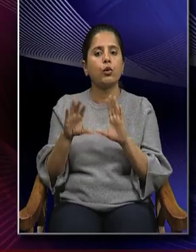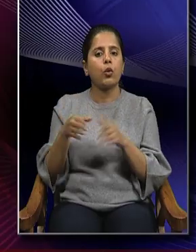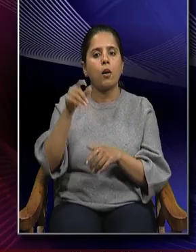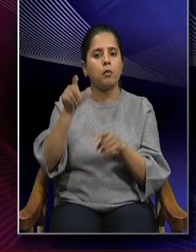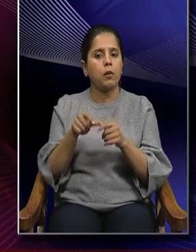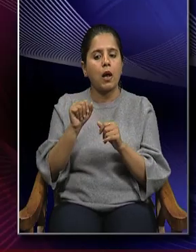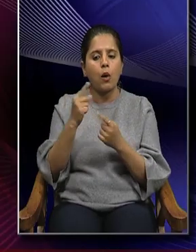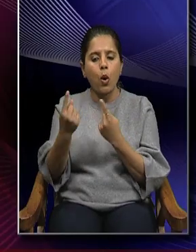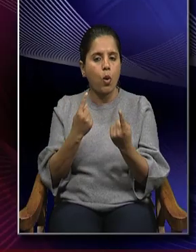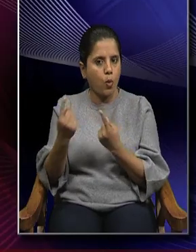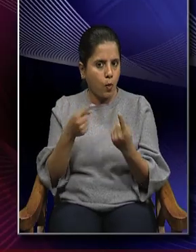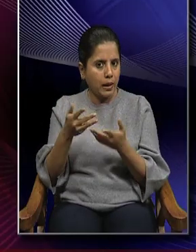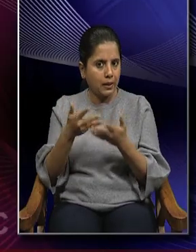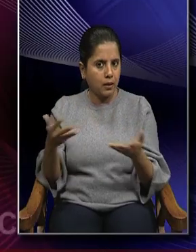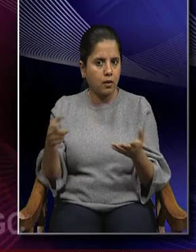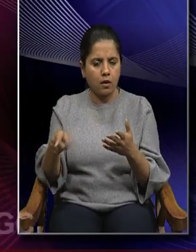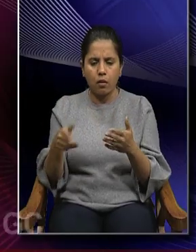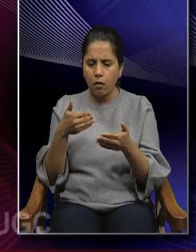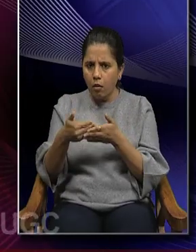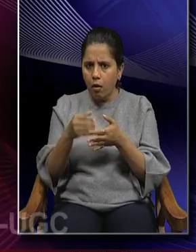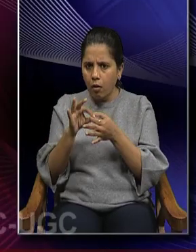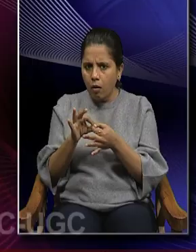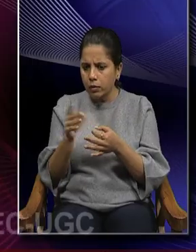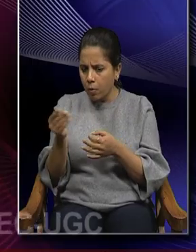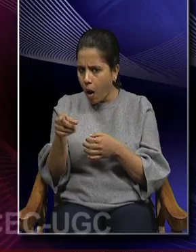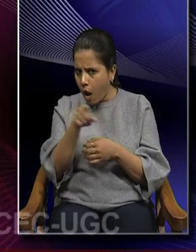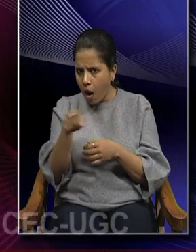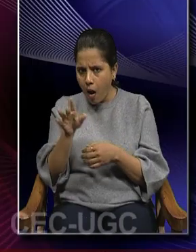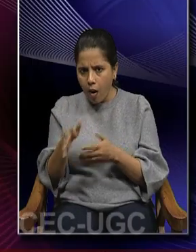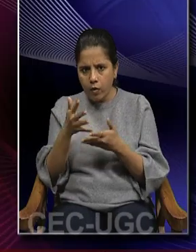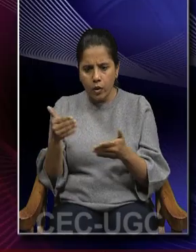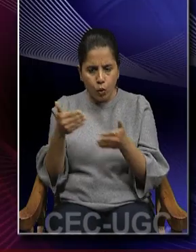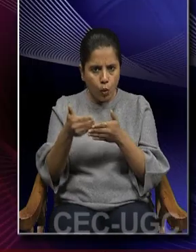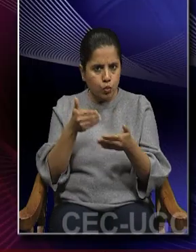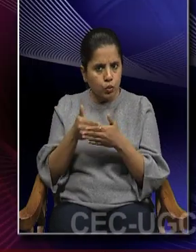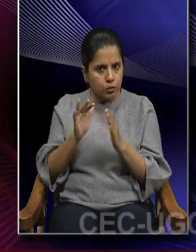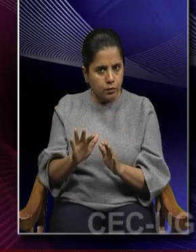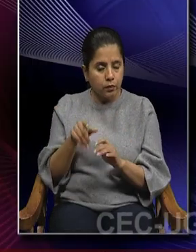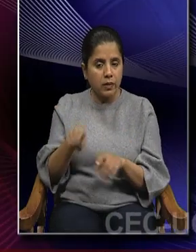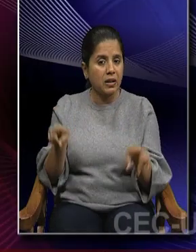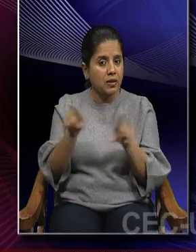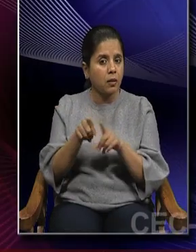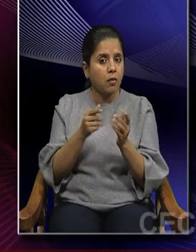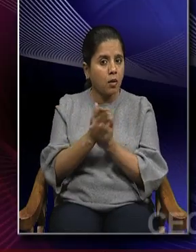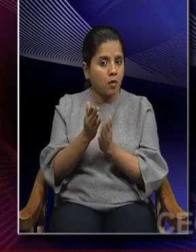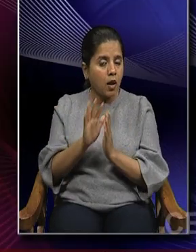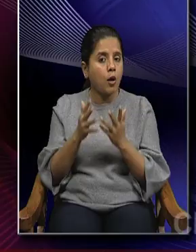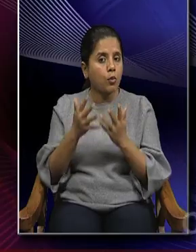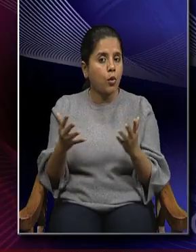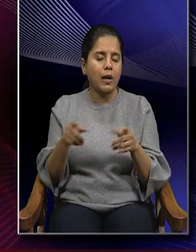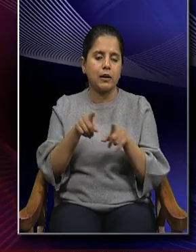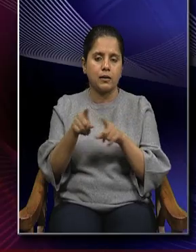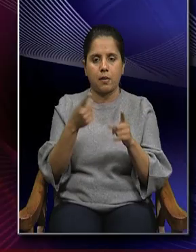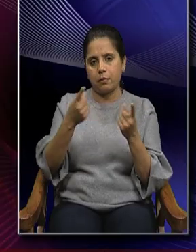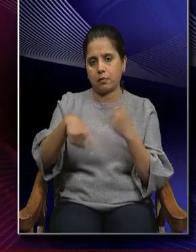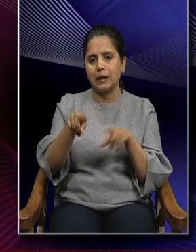individual products which are closely related in some way. So, the same types of products, suppose if in